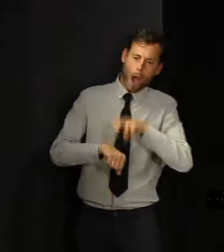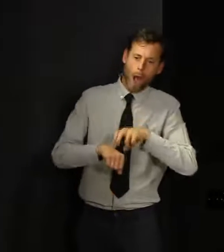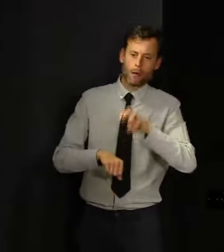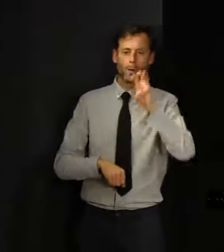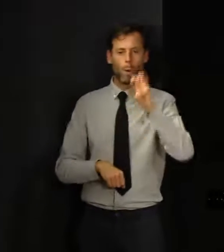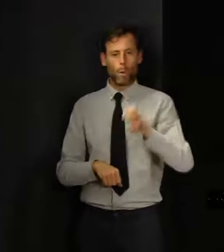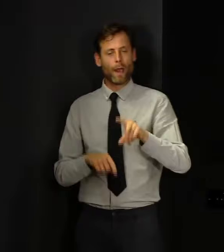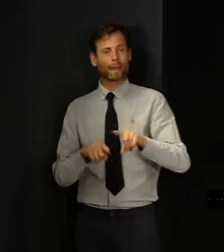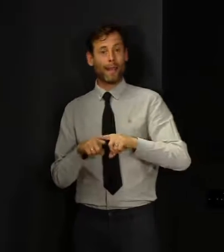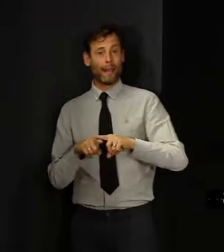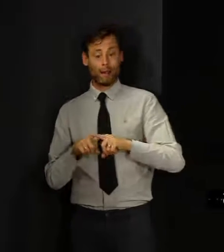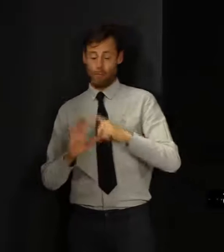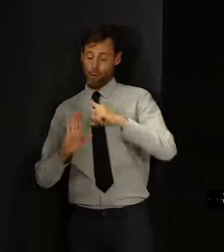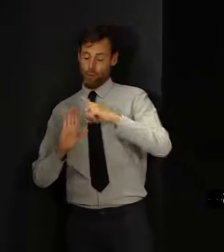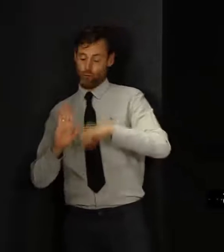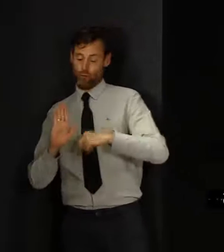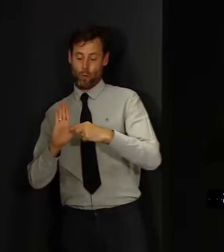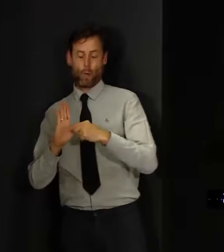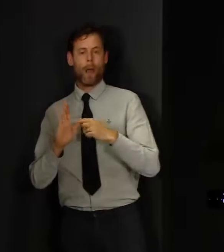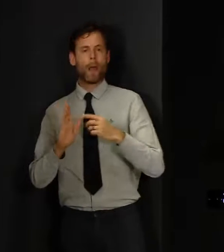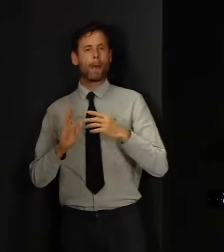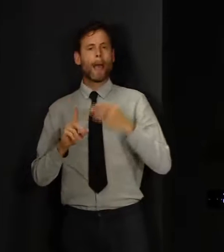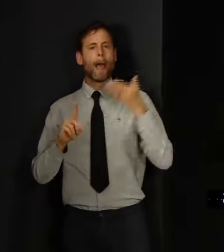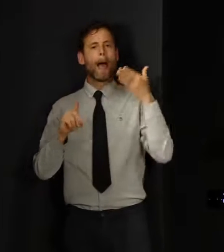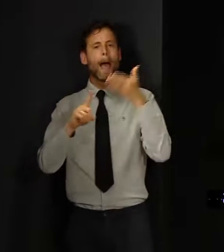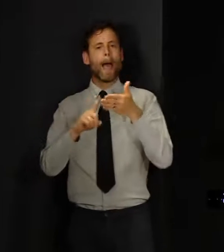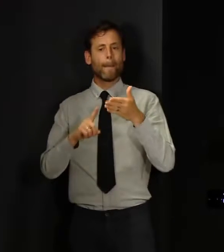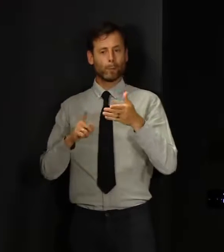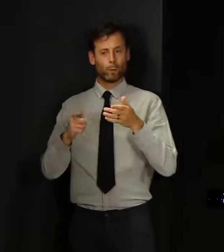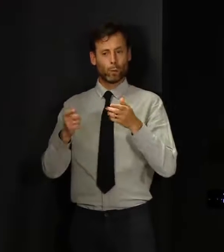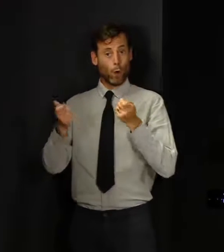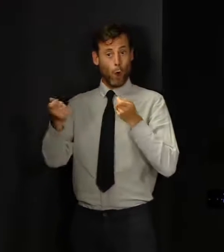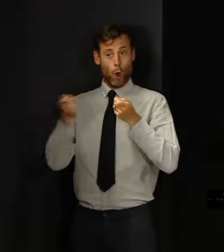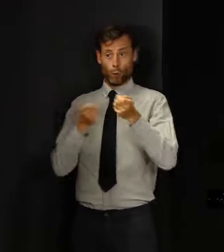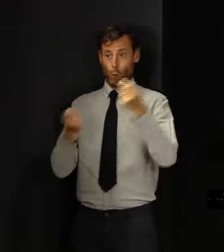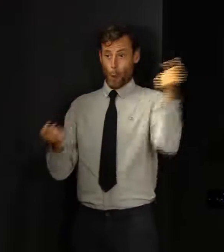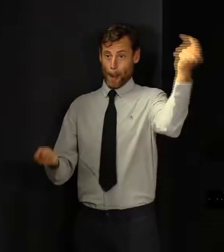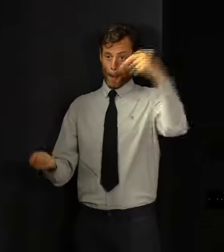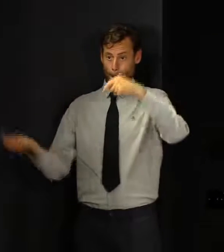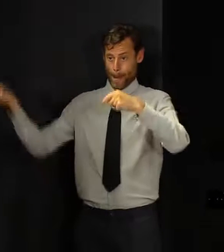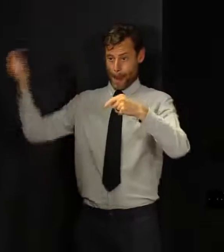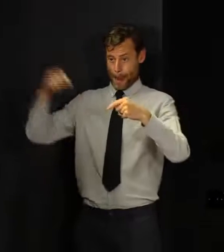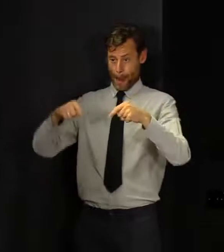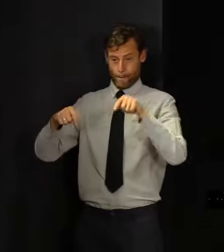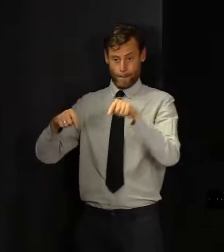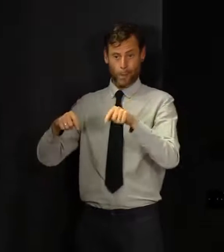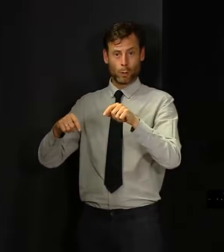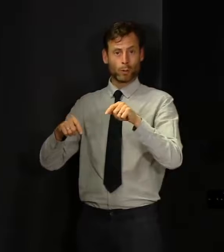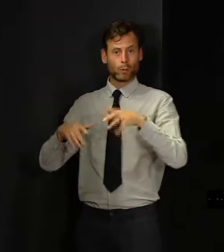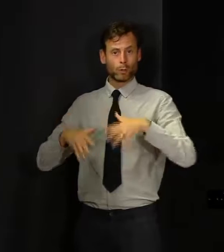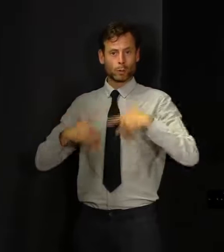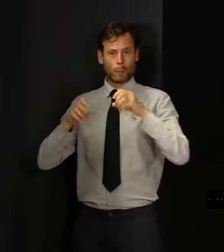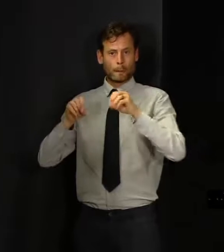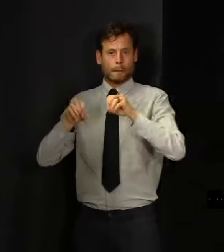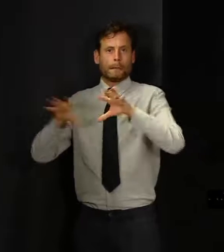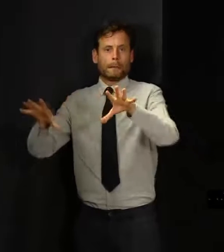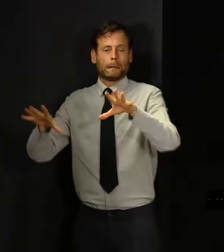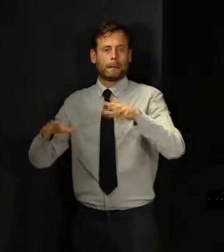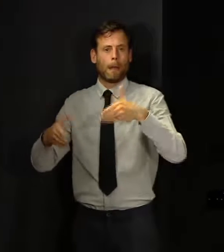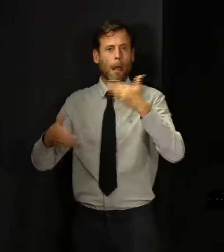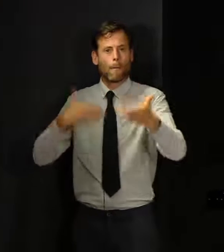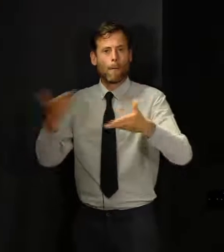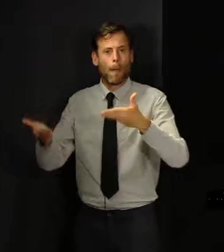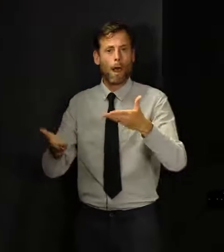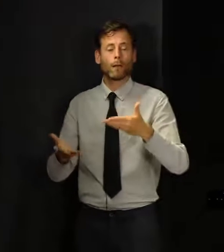at controlling the spread of infection at a time when levels of infection in Scotland are falling. From tomorrow, anyone travelling